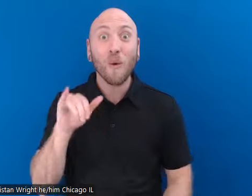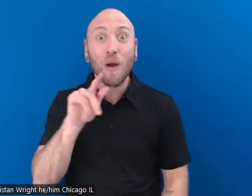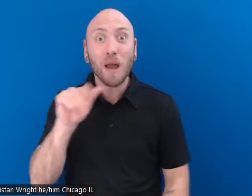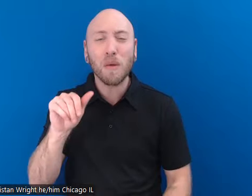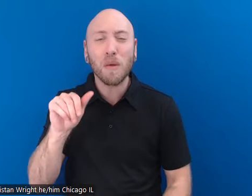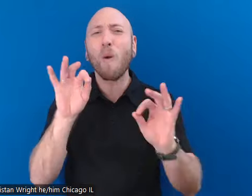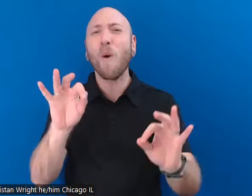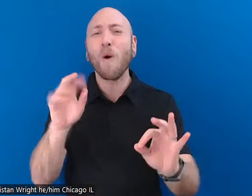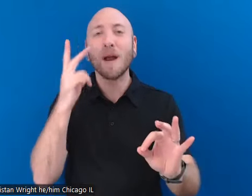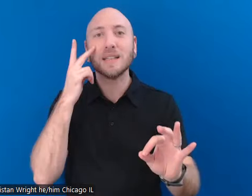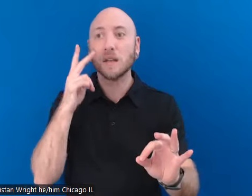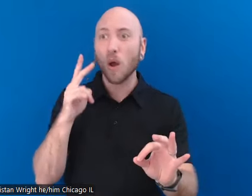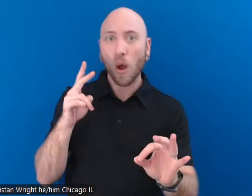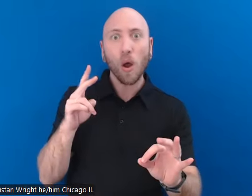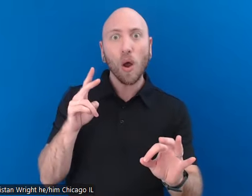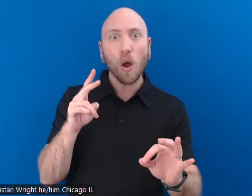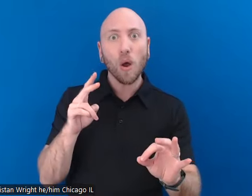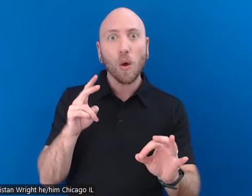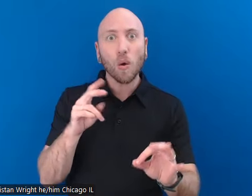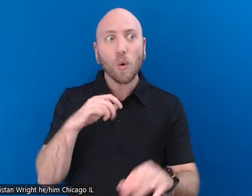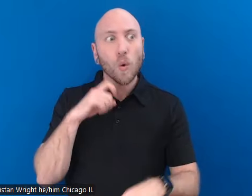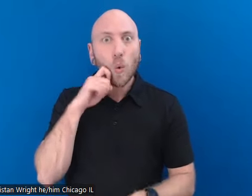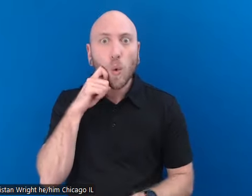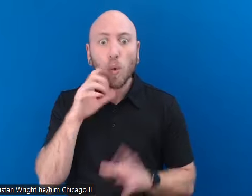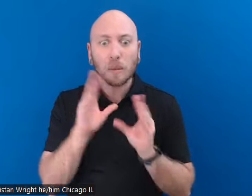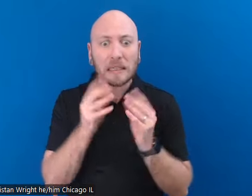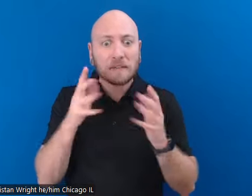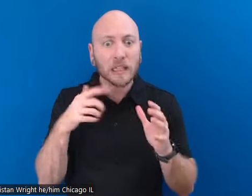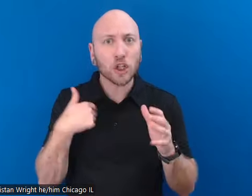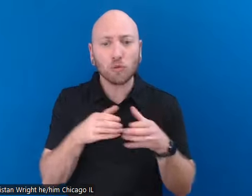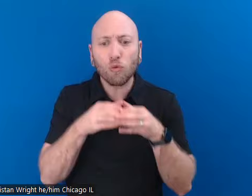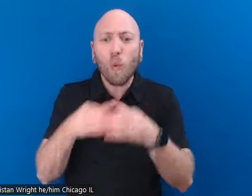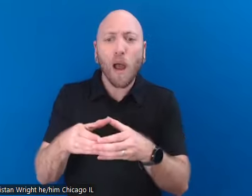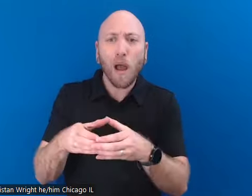in the things that they have to say without any alcohol. And,